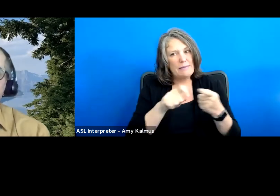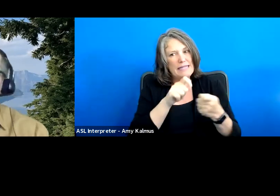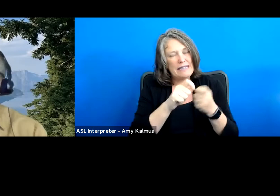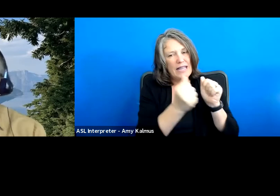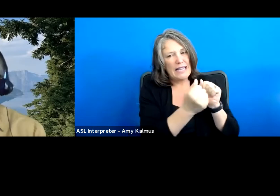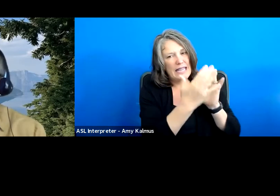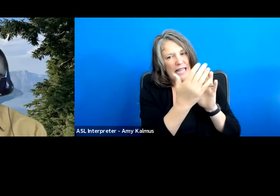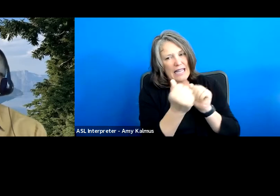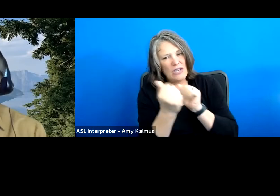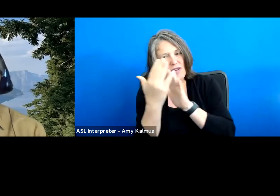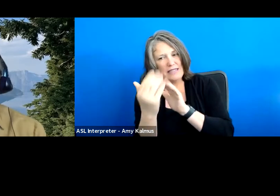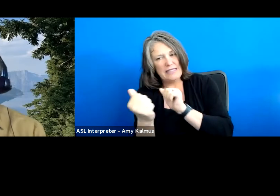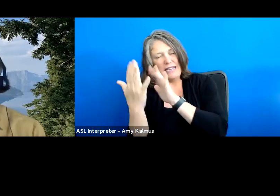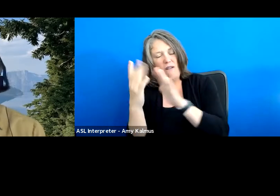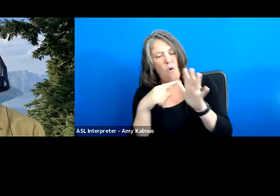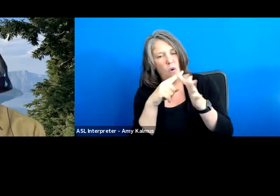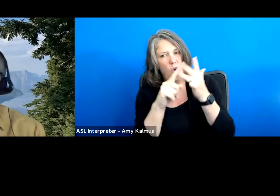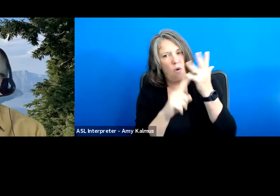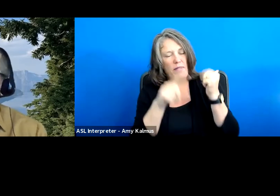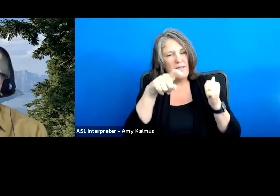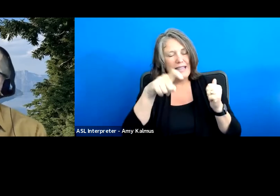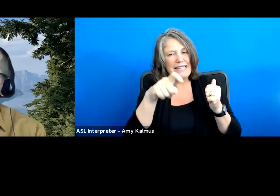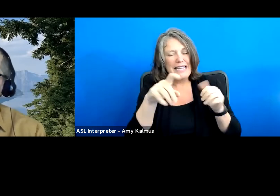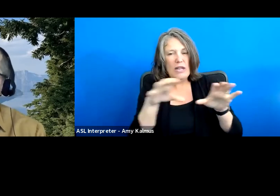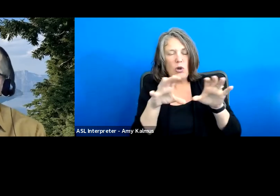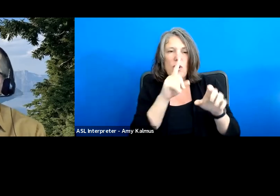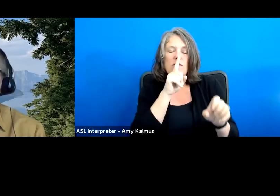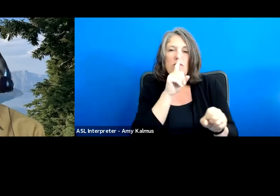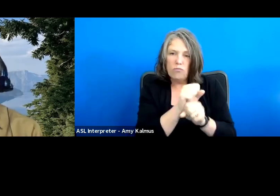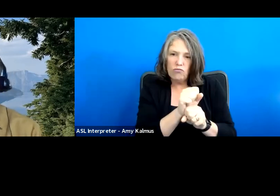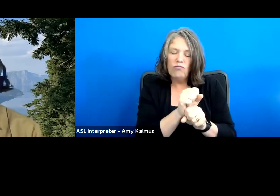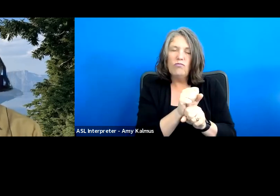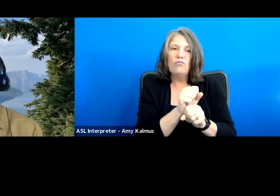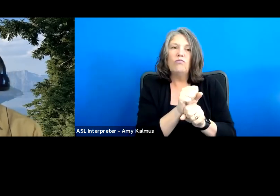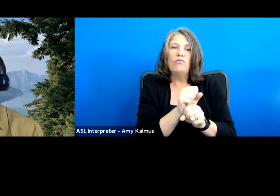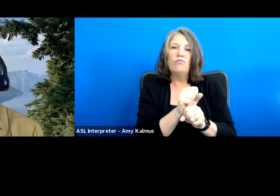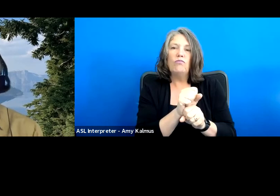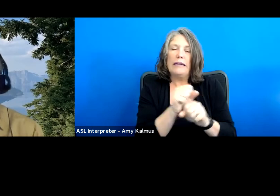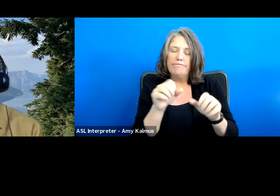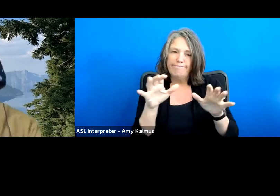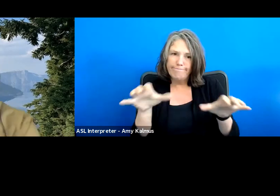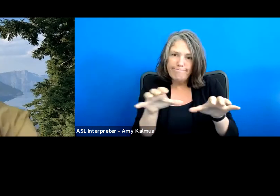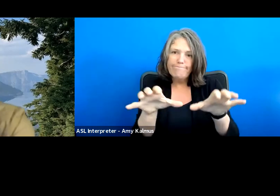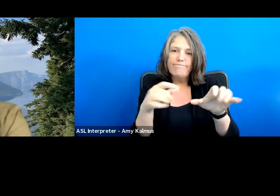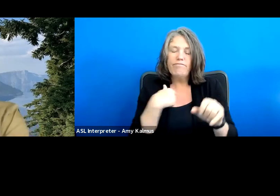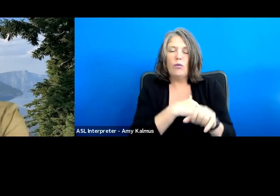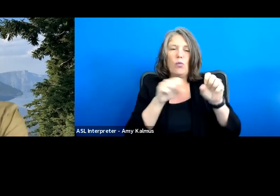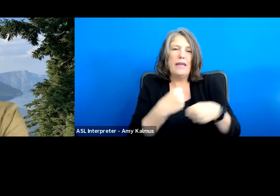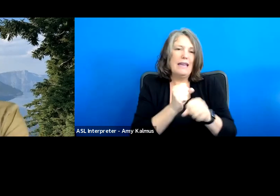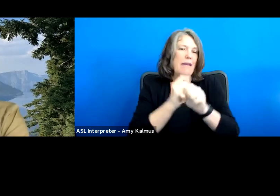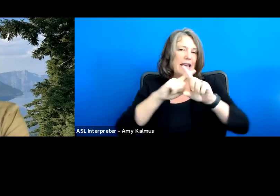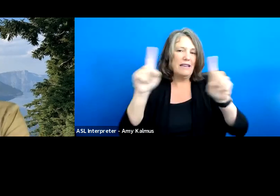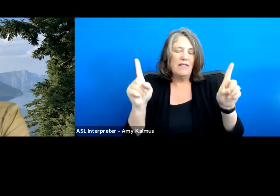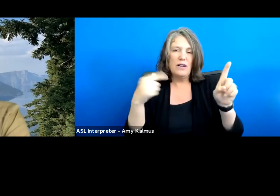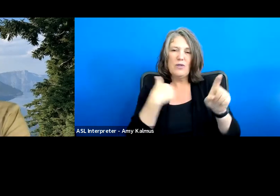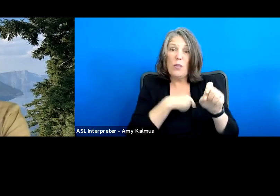addressing these needs, by doing so intentionally and authentically, we can make a big difference. We can